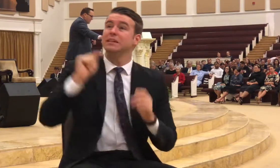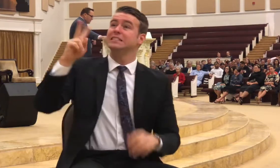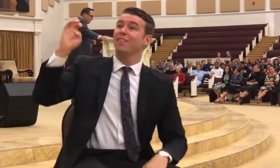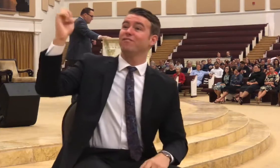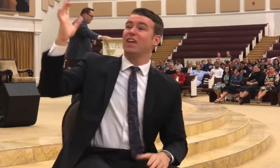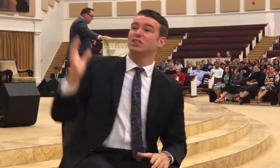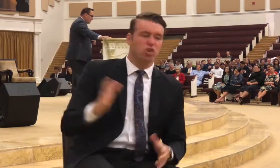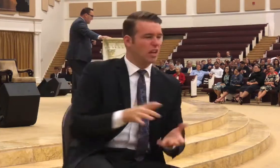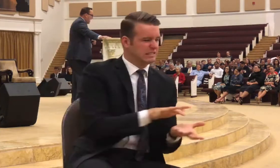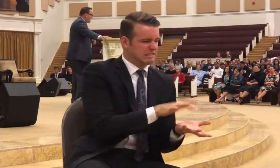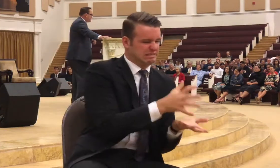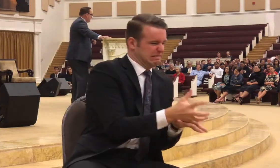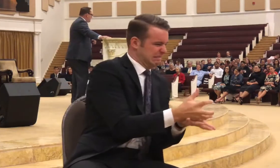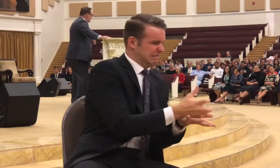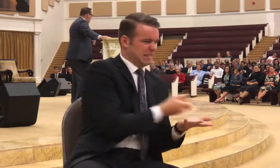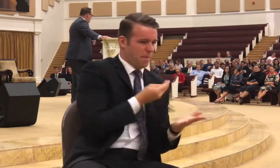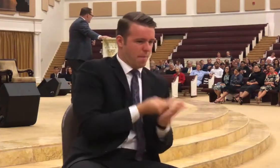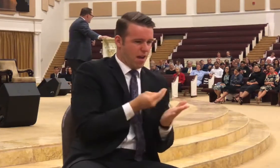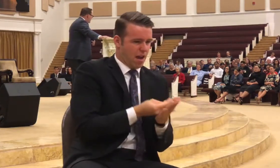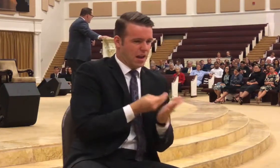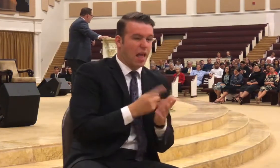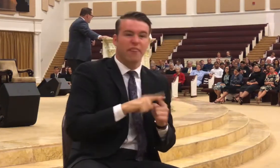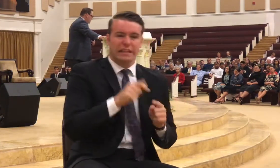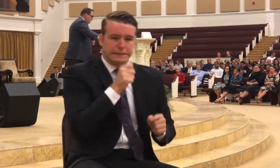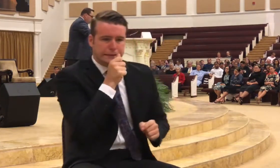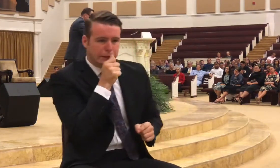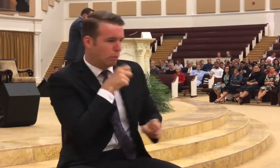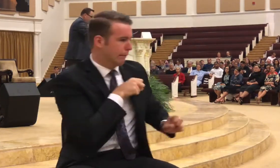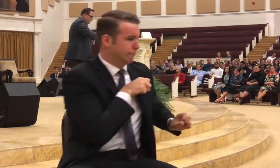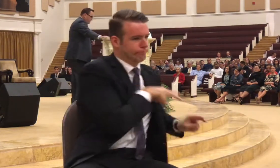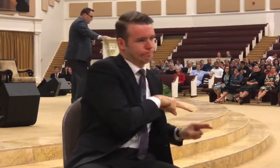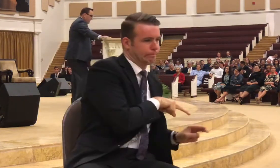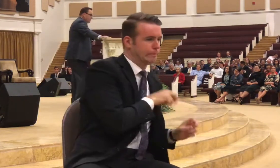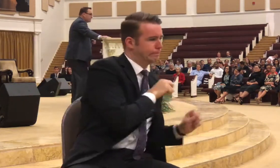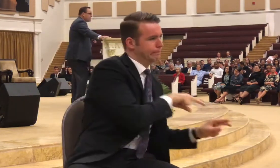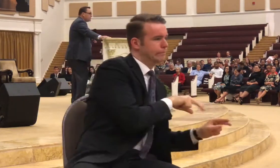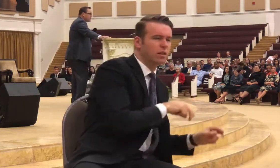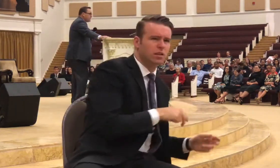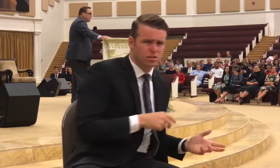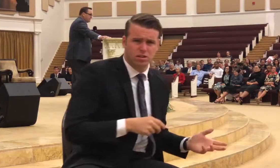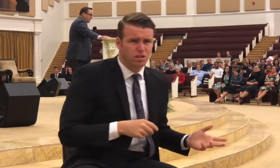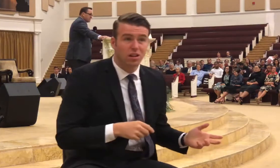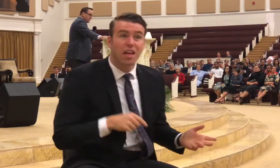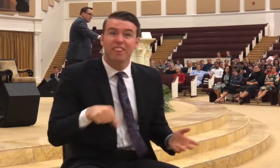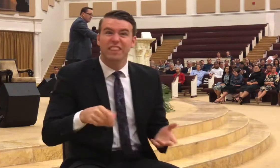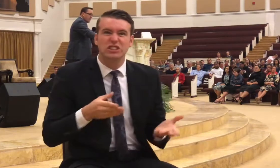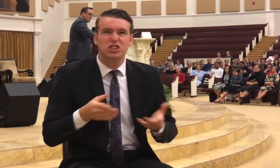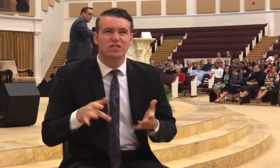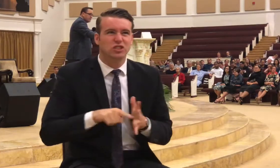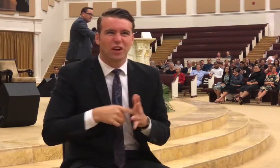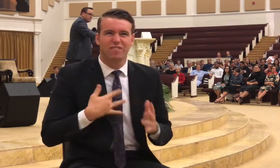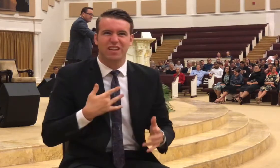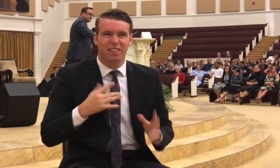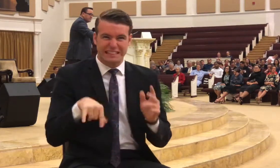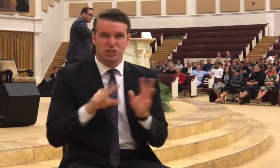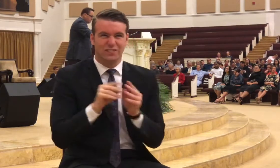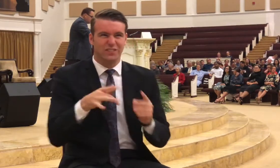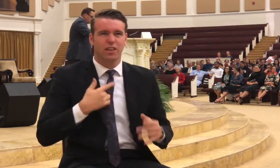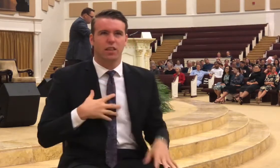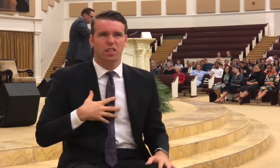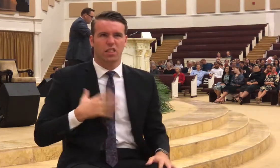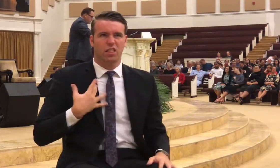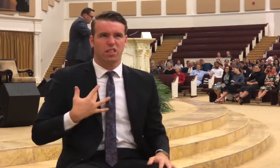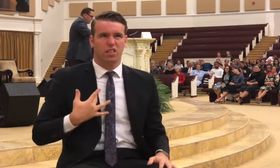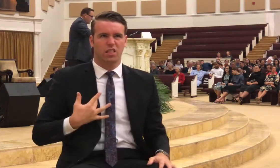been milking the church for members while having secret affairs. Man, this service is getting depressing even as I'm preaching.